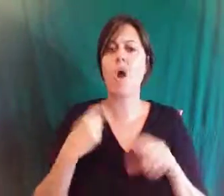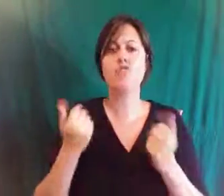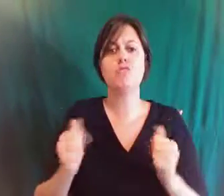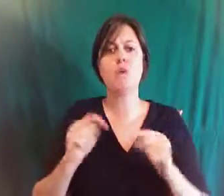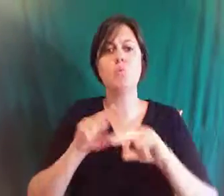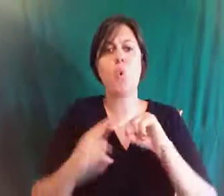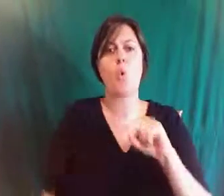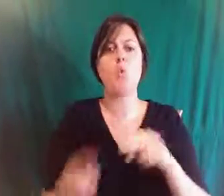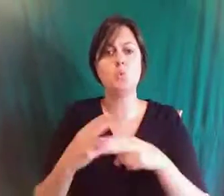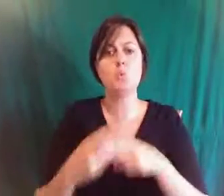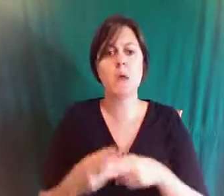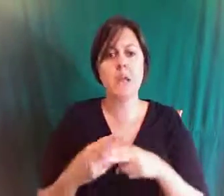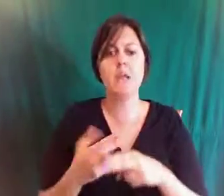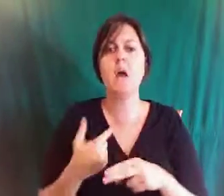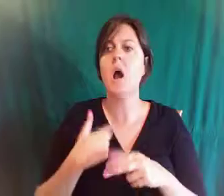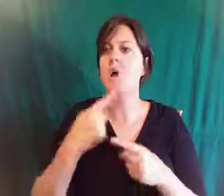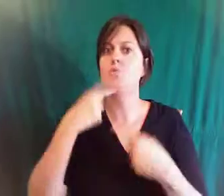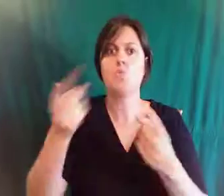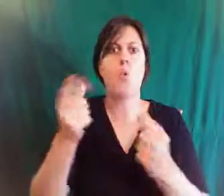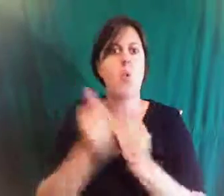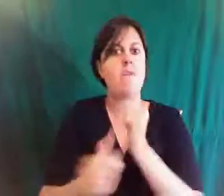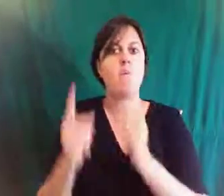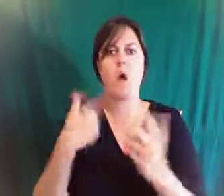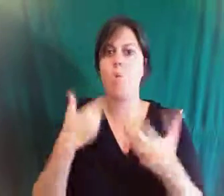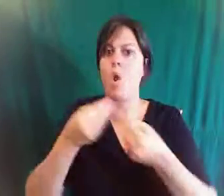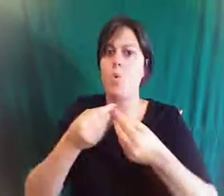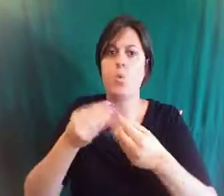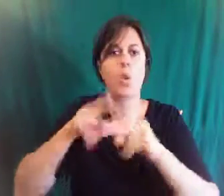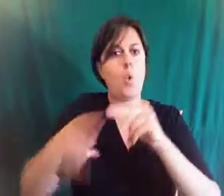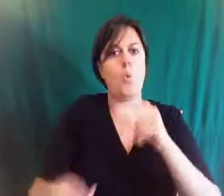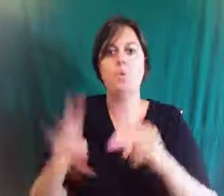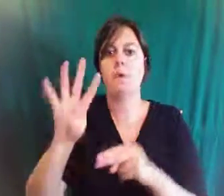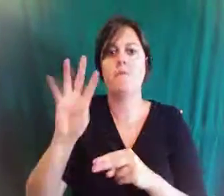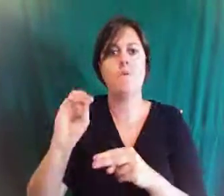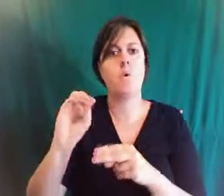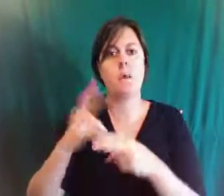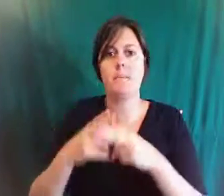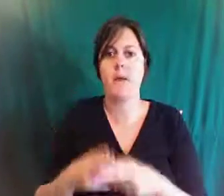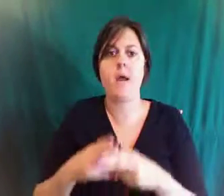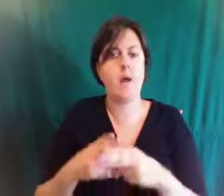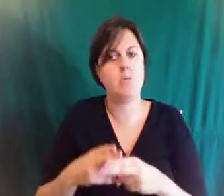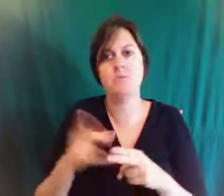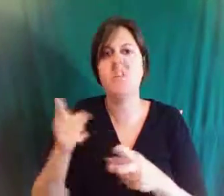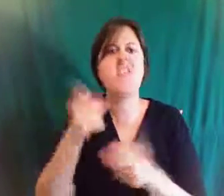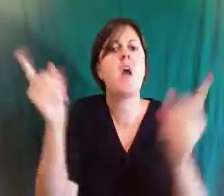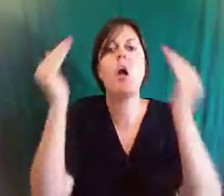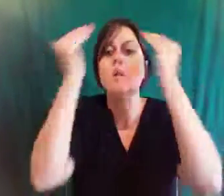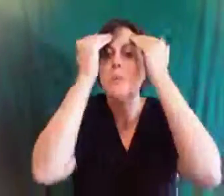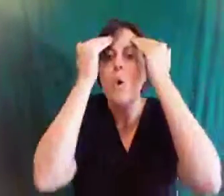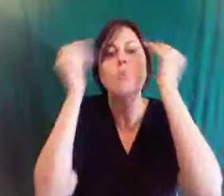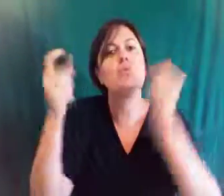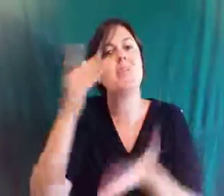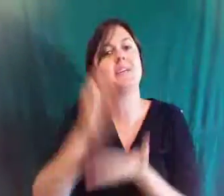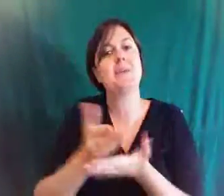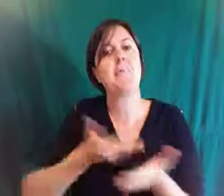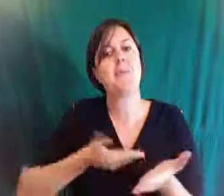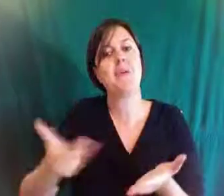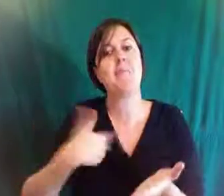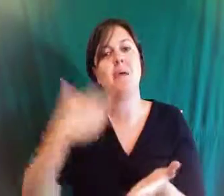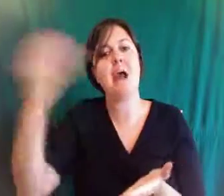everybody about it so that they would know that was my plan and they would not invite me out for an ice cream sunday so i think when i started the business similar thing